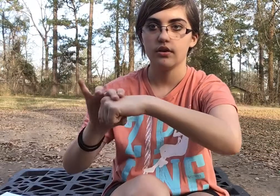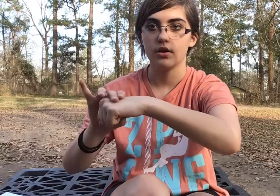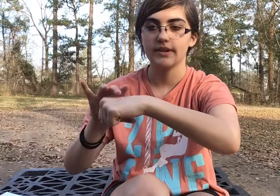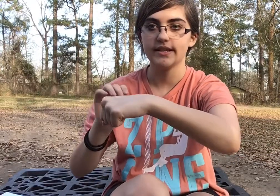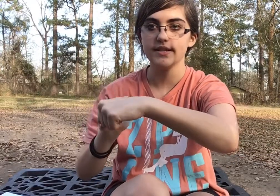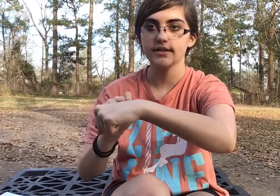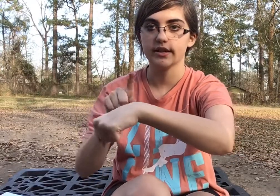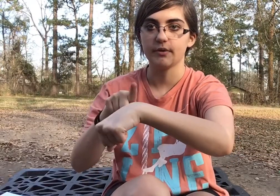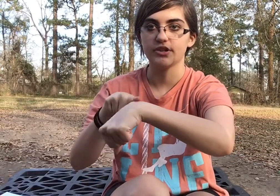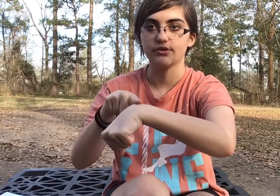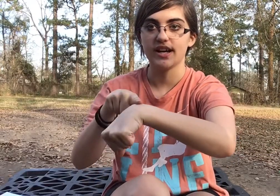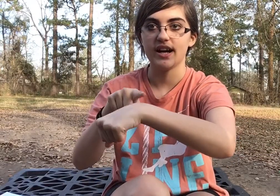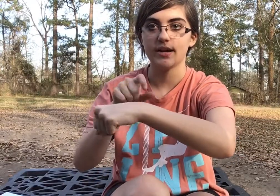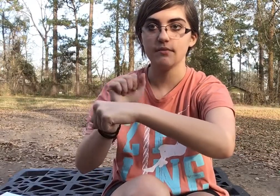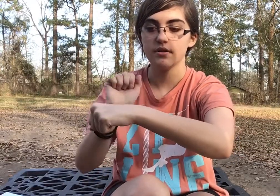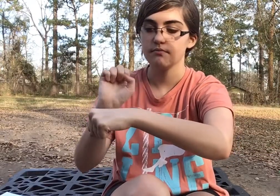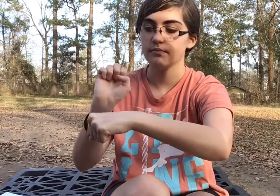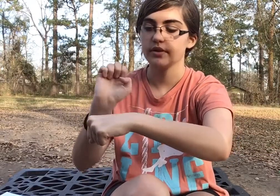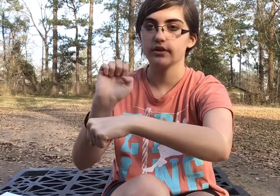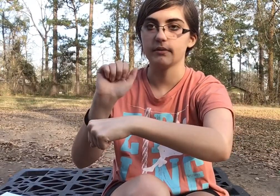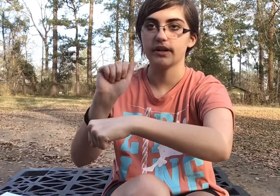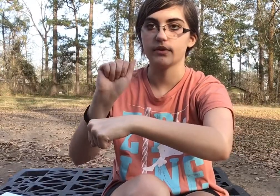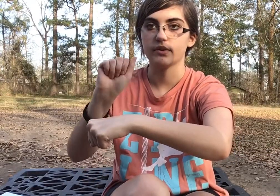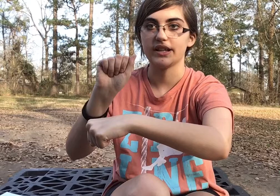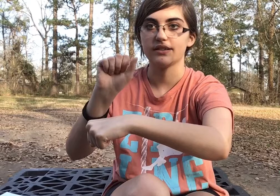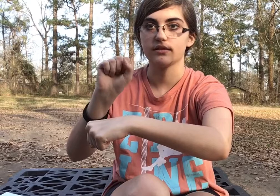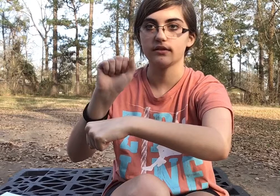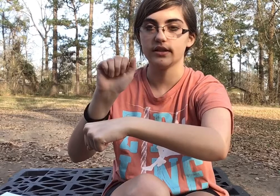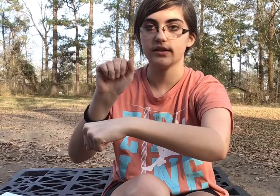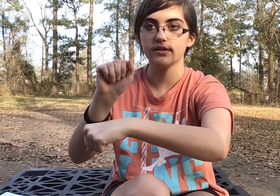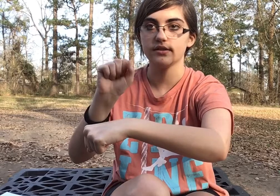Arm like this, like you're about to do time, but you're gonna make another one like this.